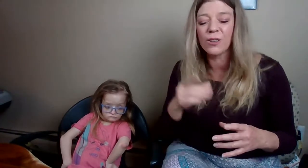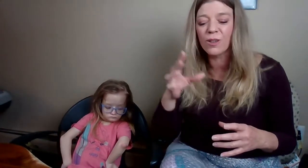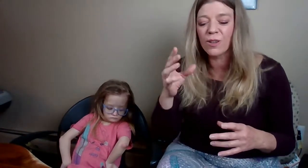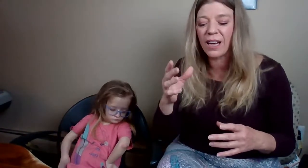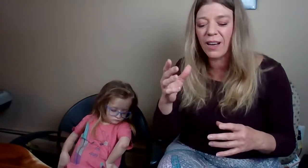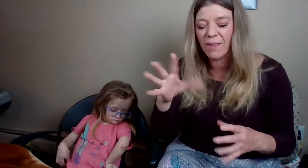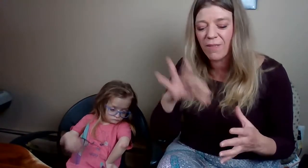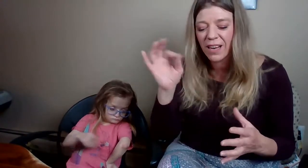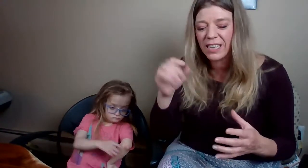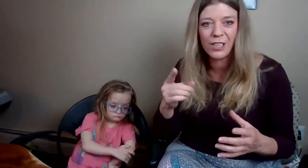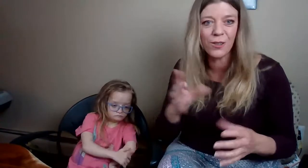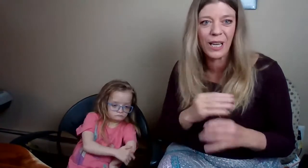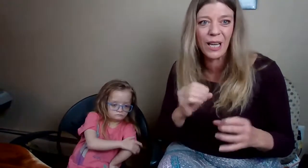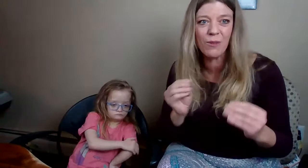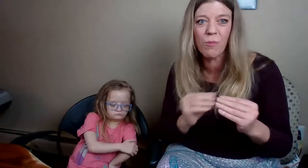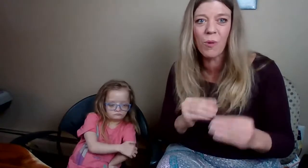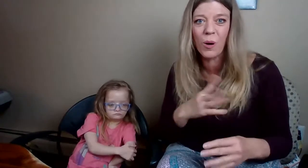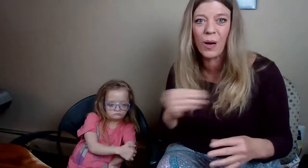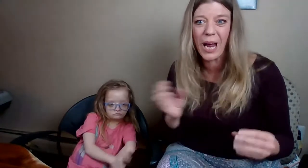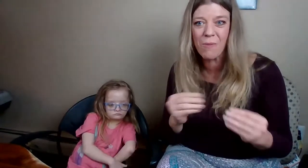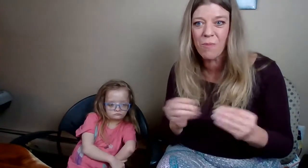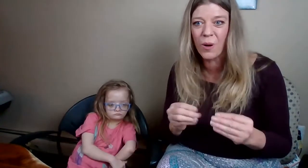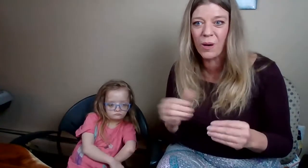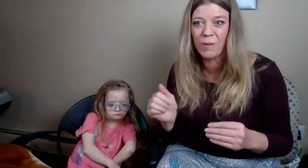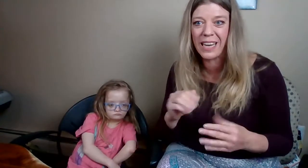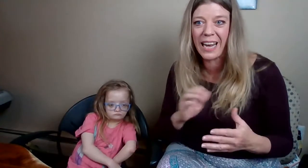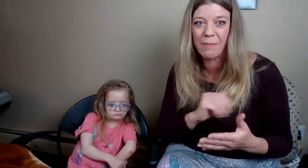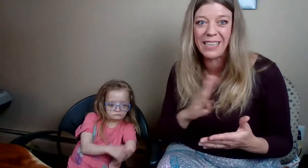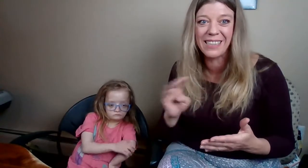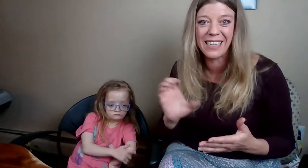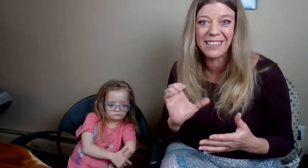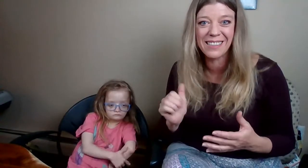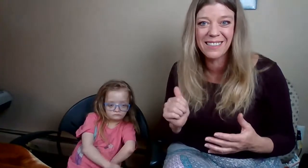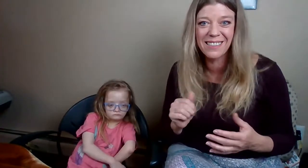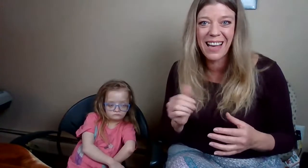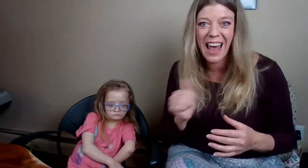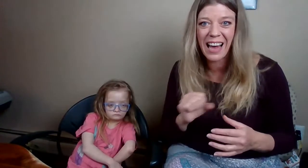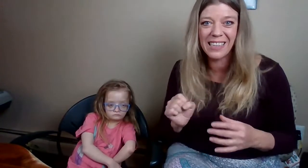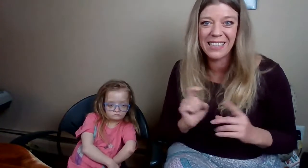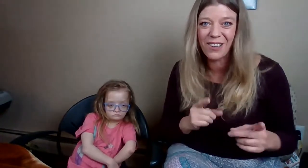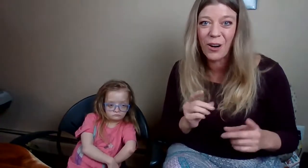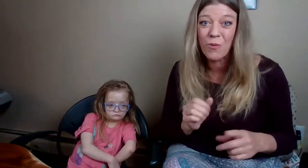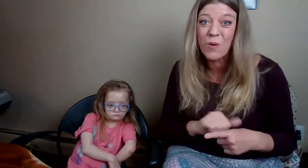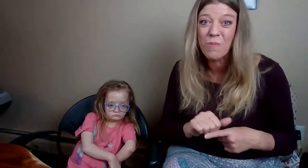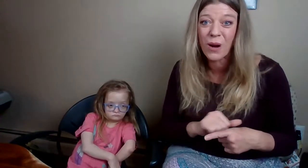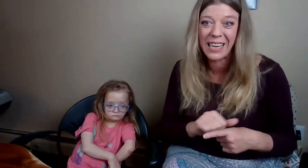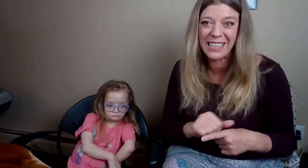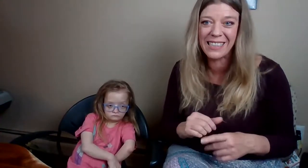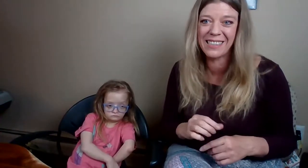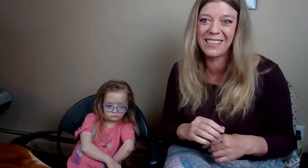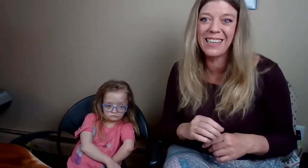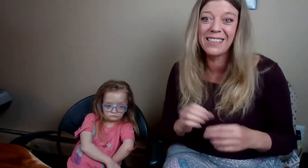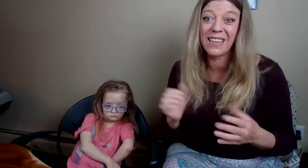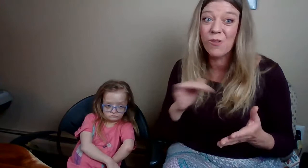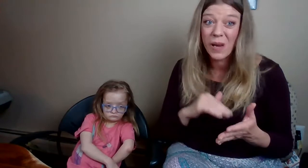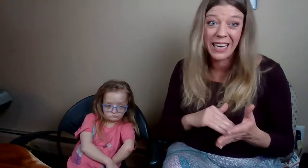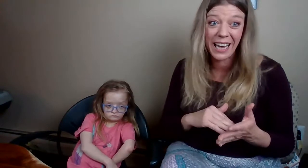you'll find you get more and more of the ABCs as you go and practice. So